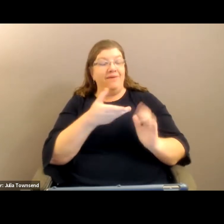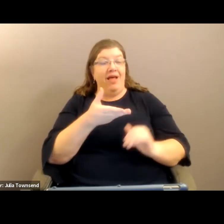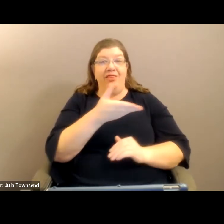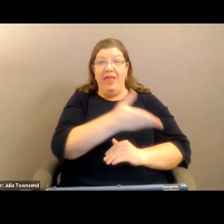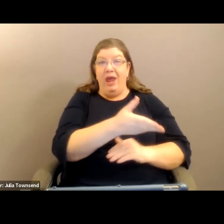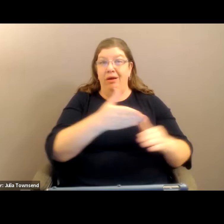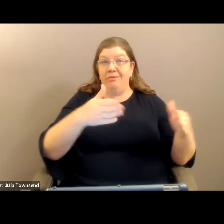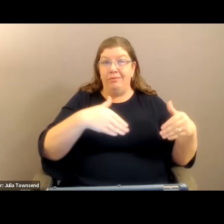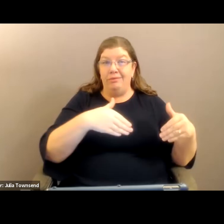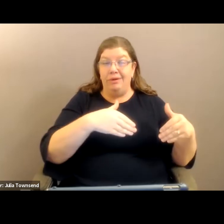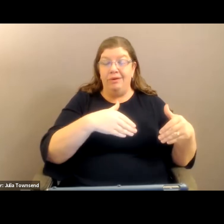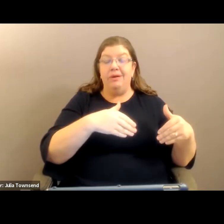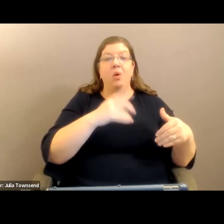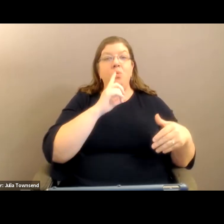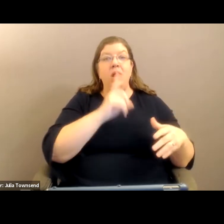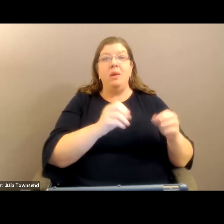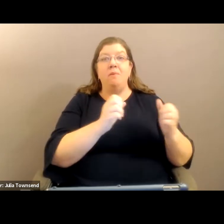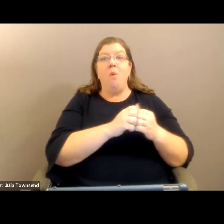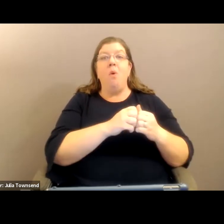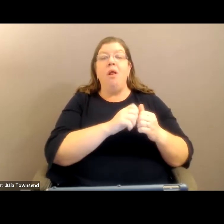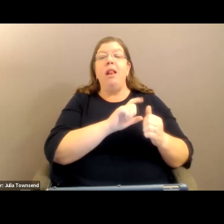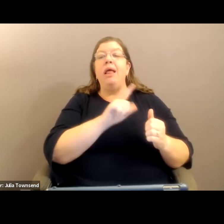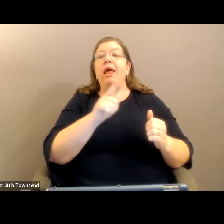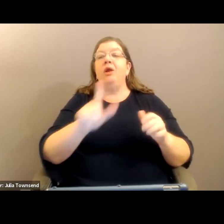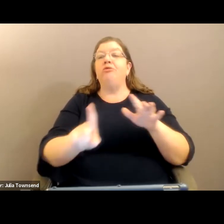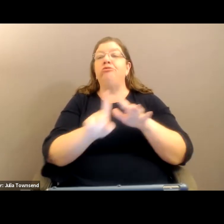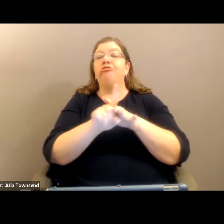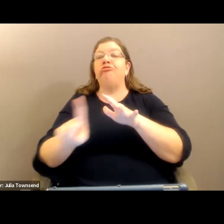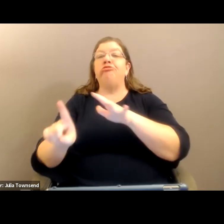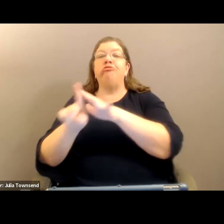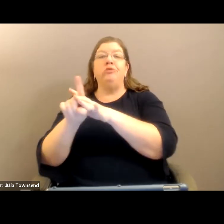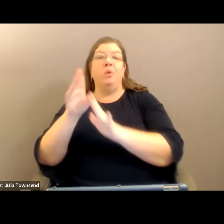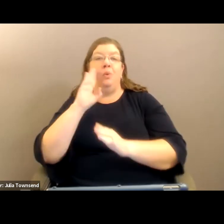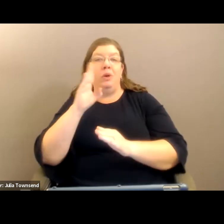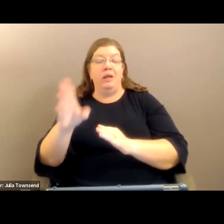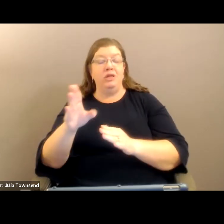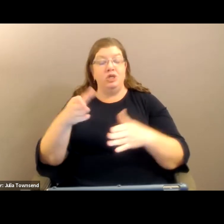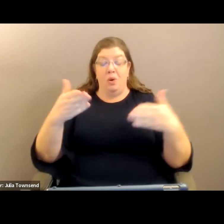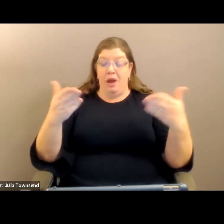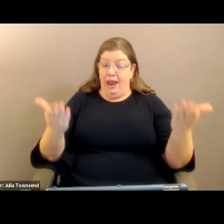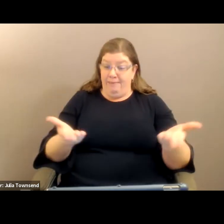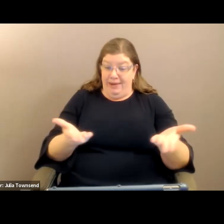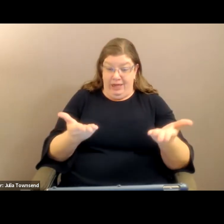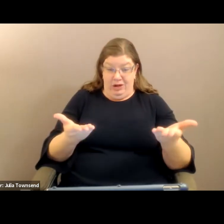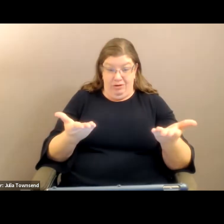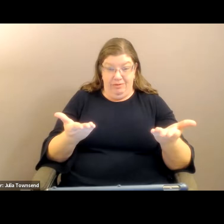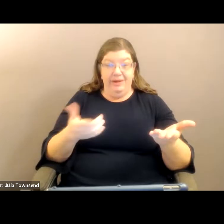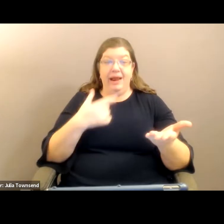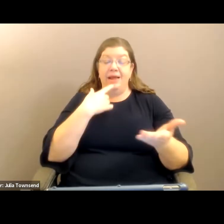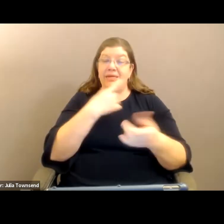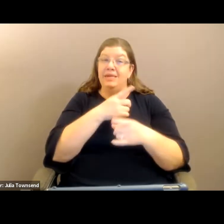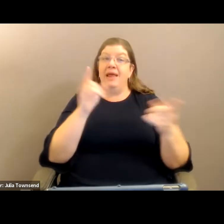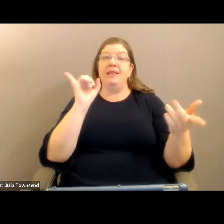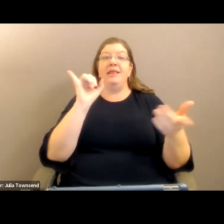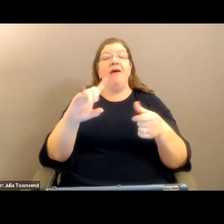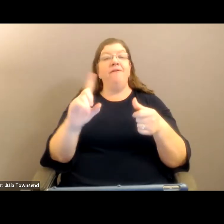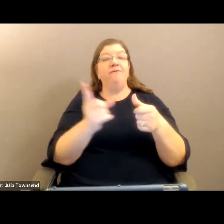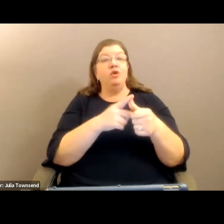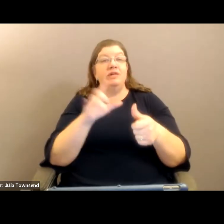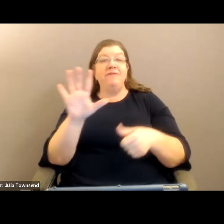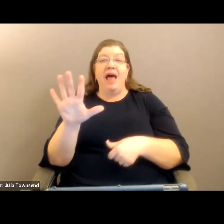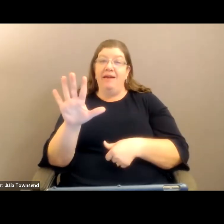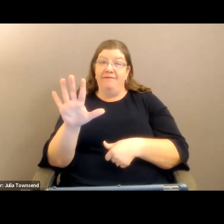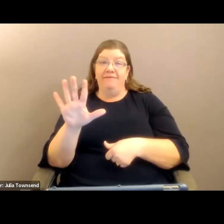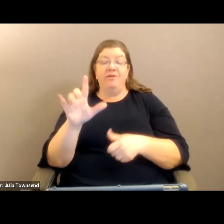it manifests as so much farther on down the piece. And so I sit here to say that First Five is